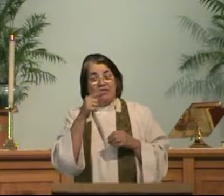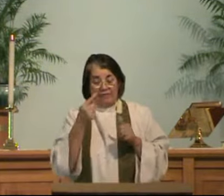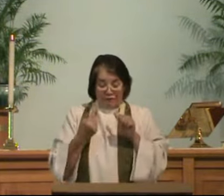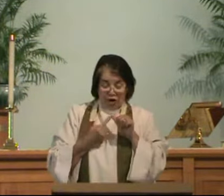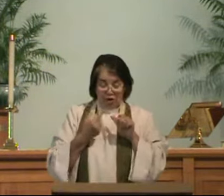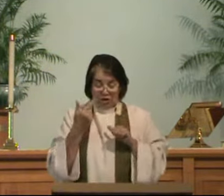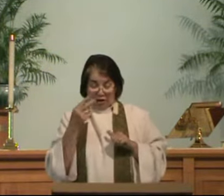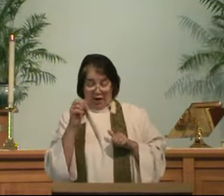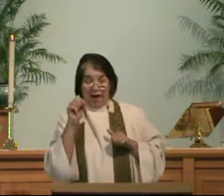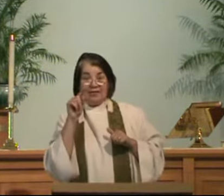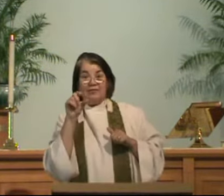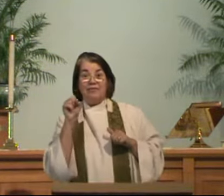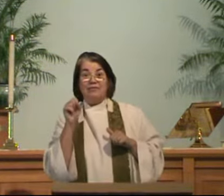The first guests,